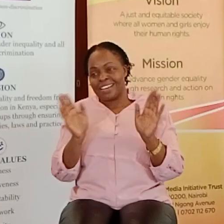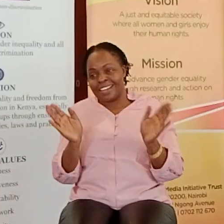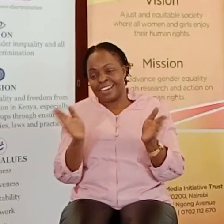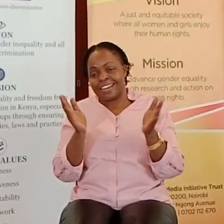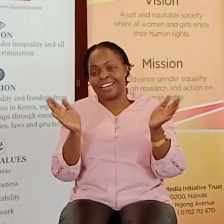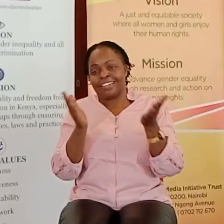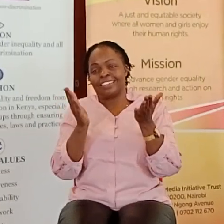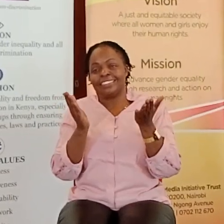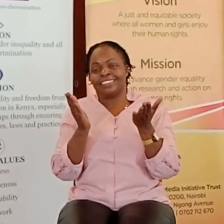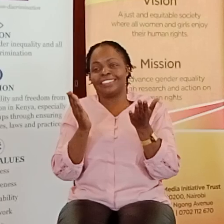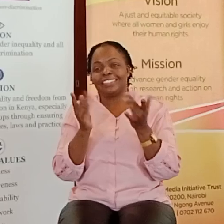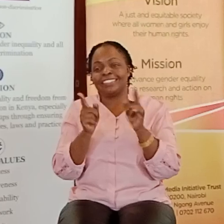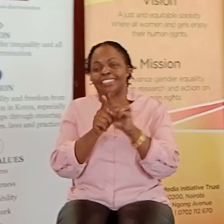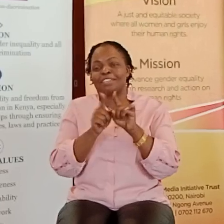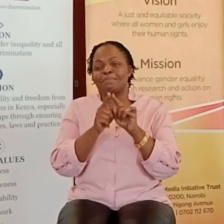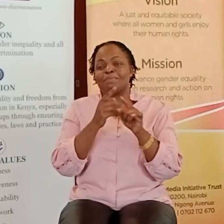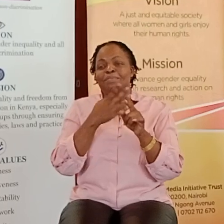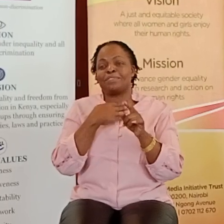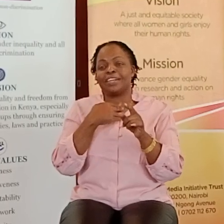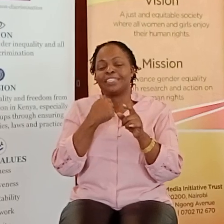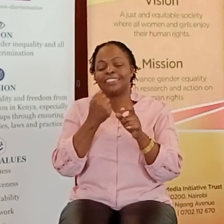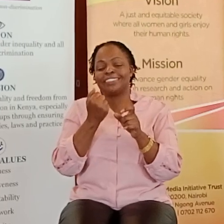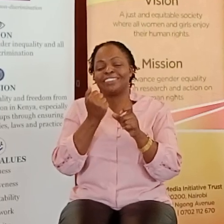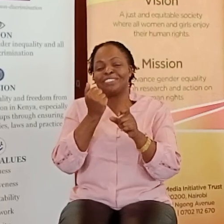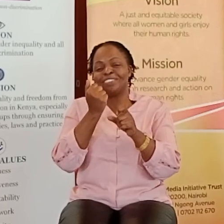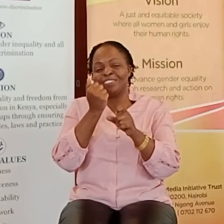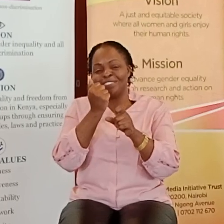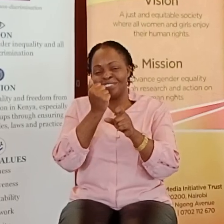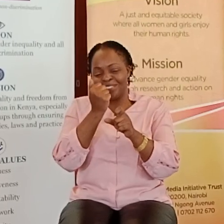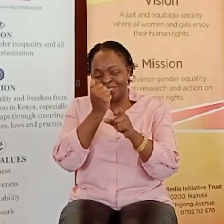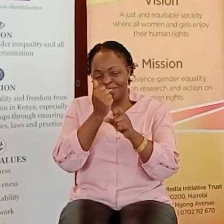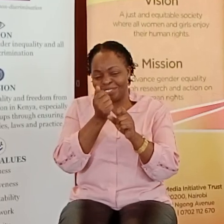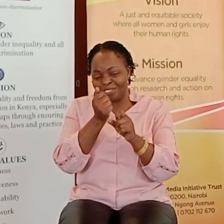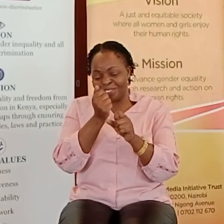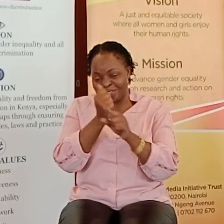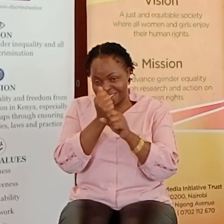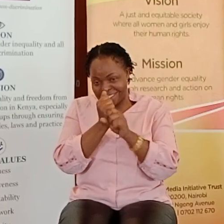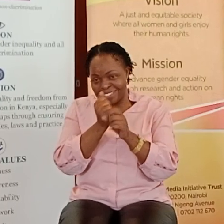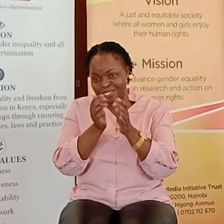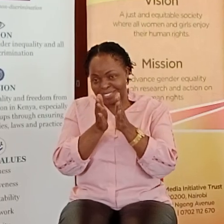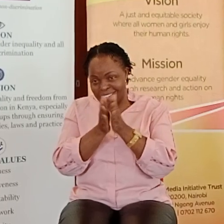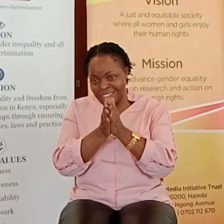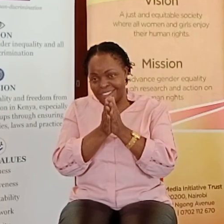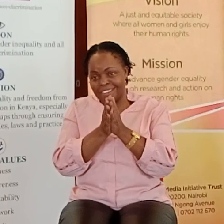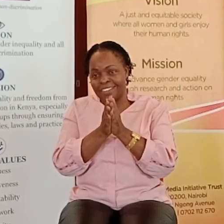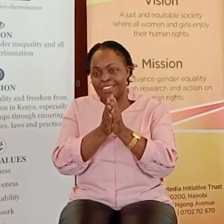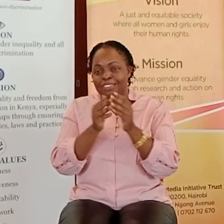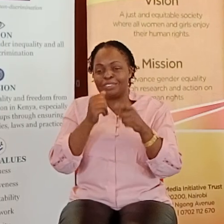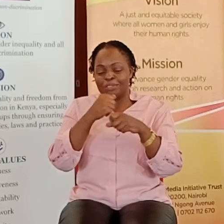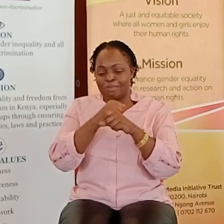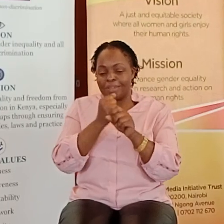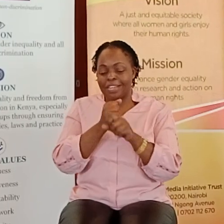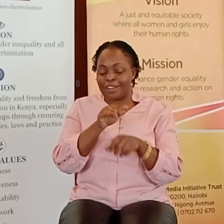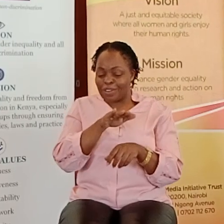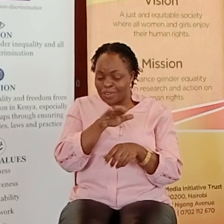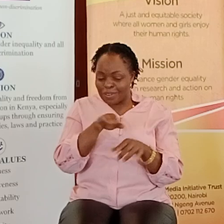want to work together in facilitating participation of women in policy processes at the local and at the international